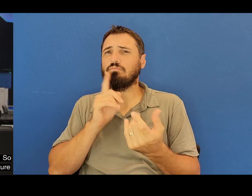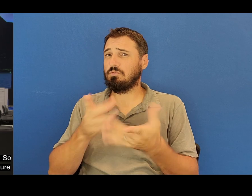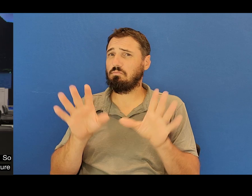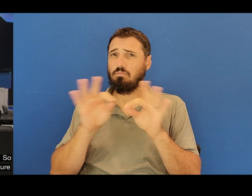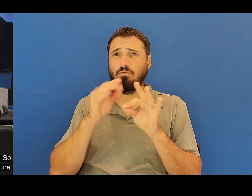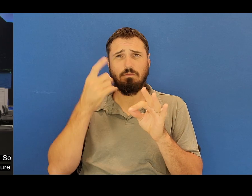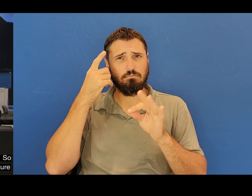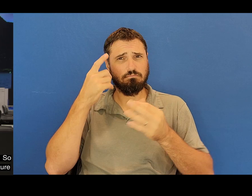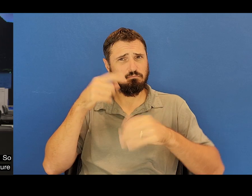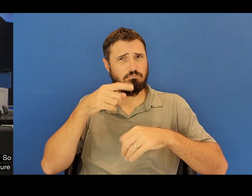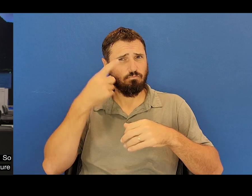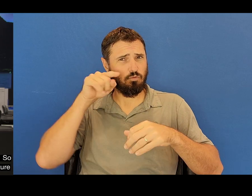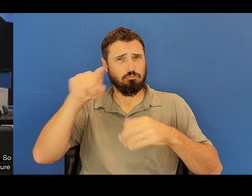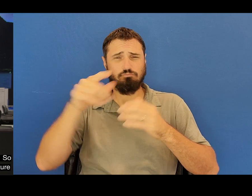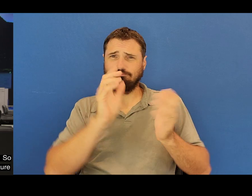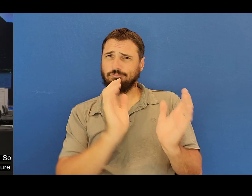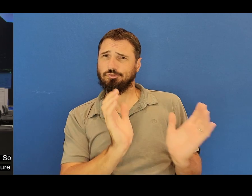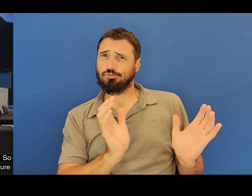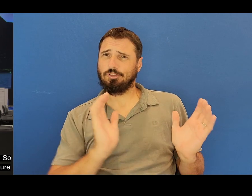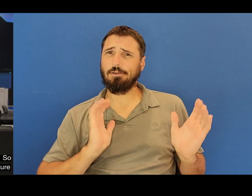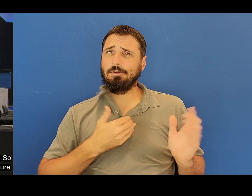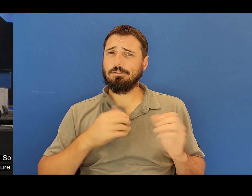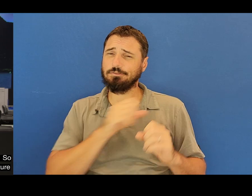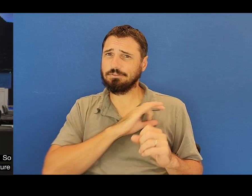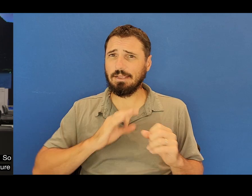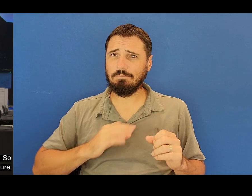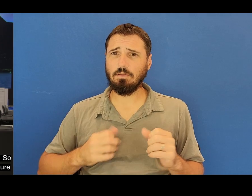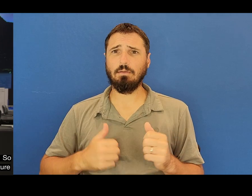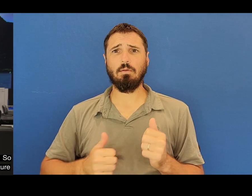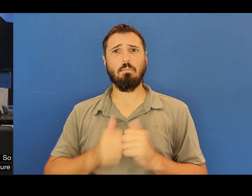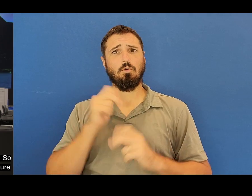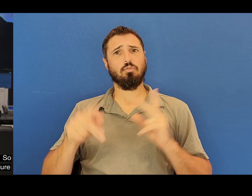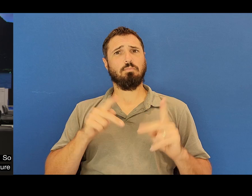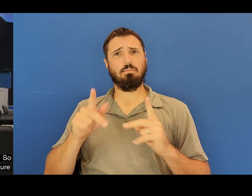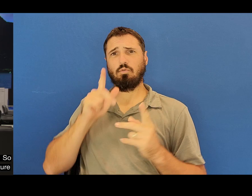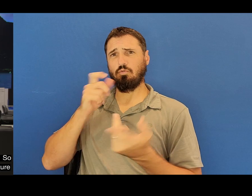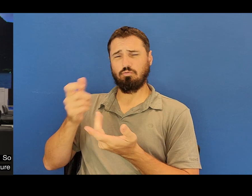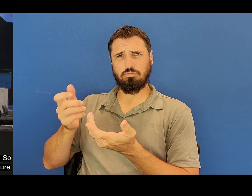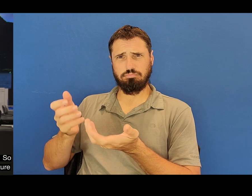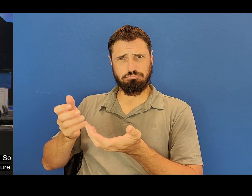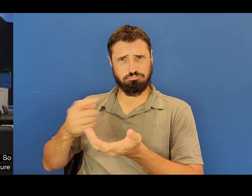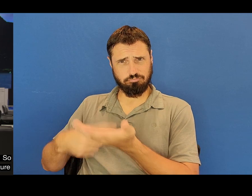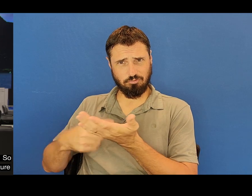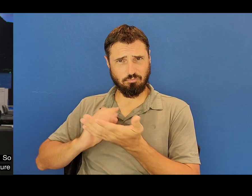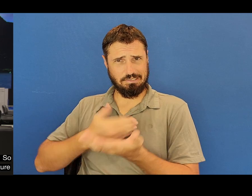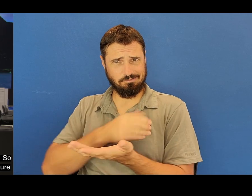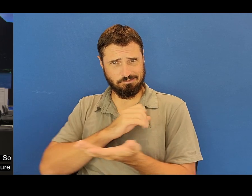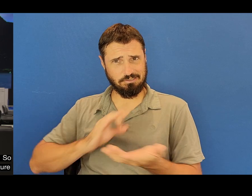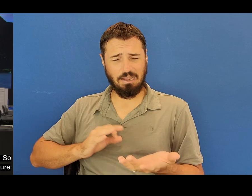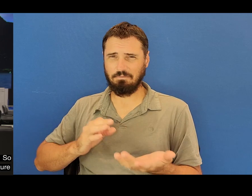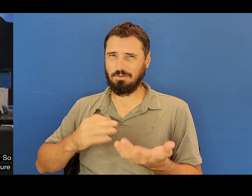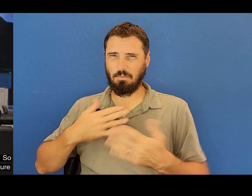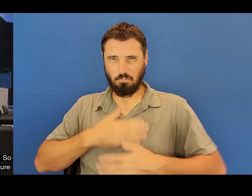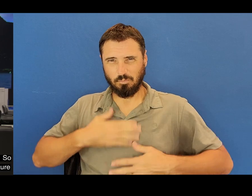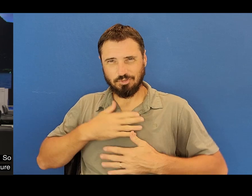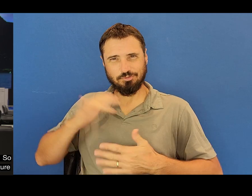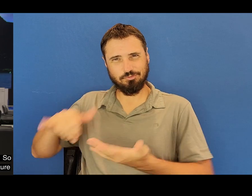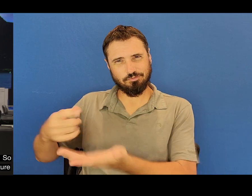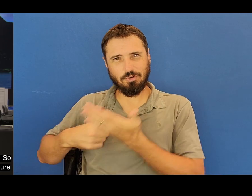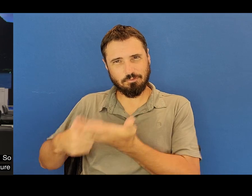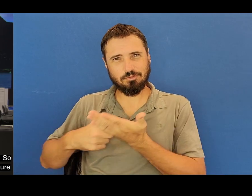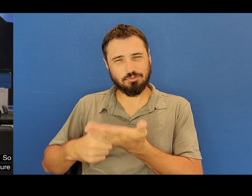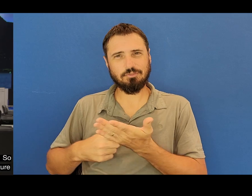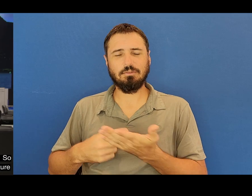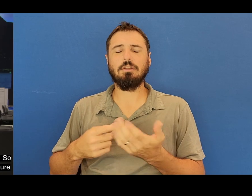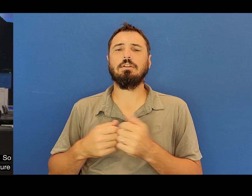to talk with our staff, and most people who talk with us find it helpful. So mahalo to those who have answered, and I hope